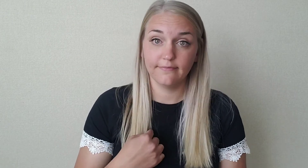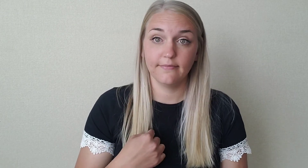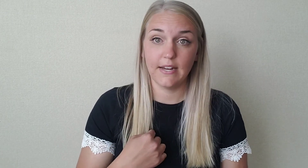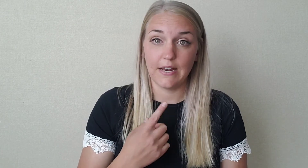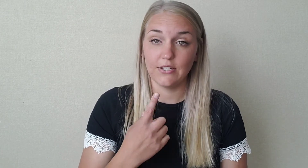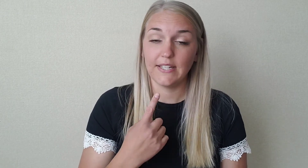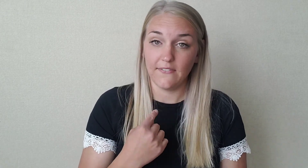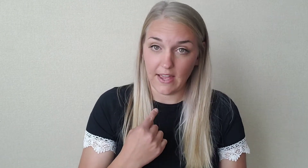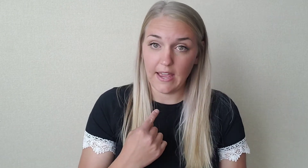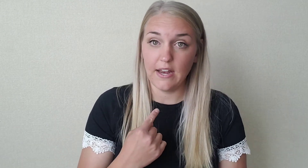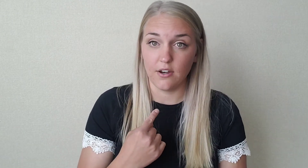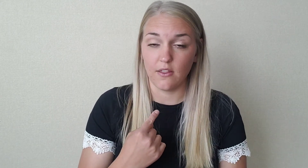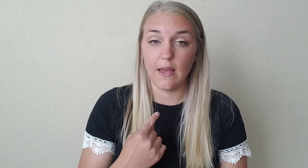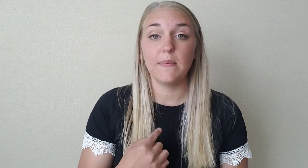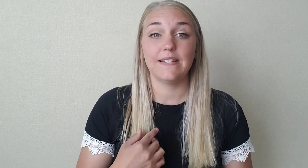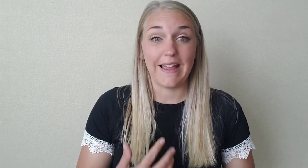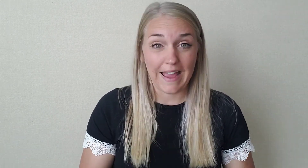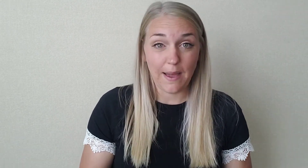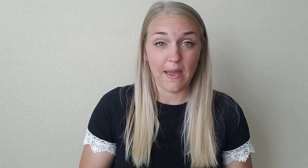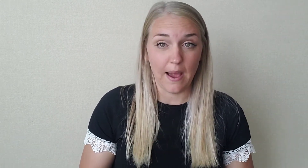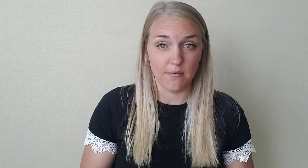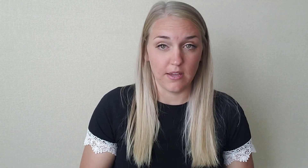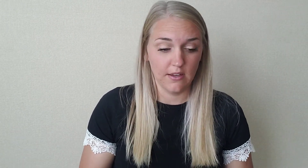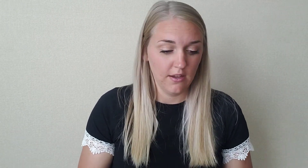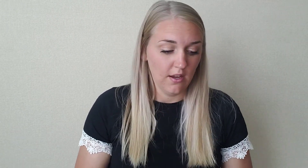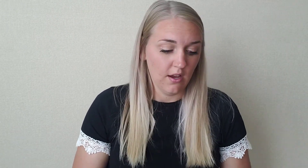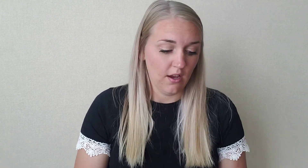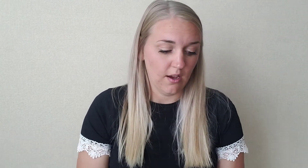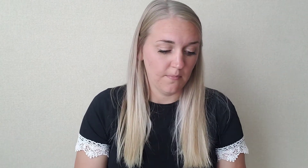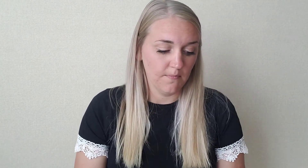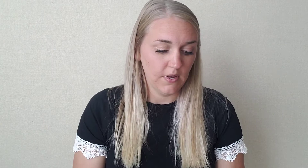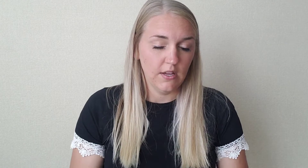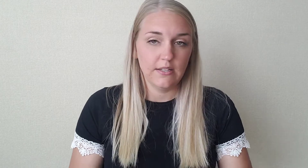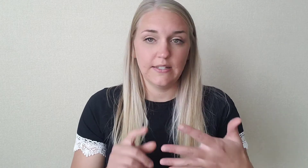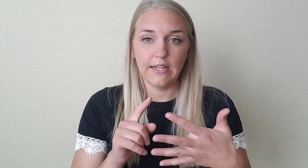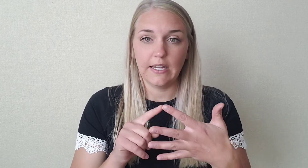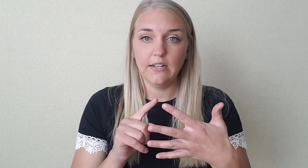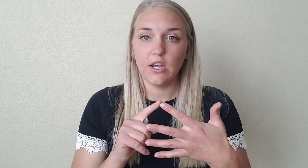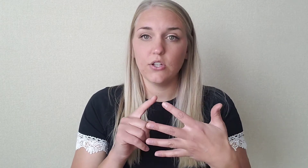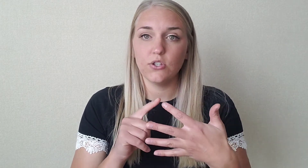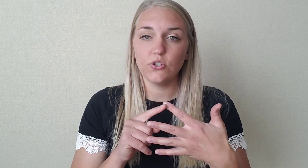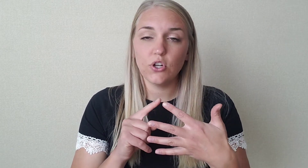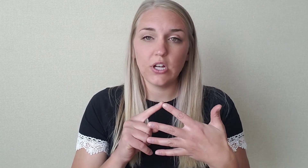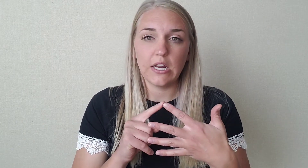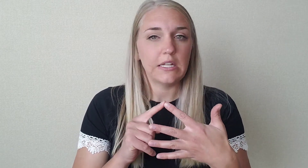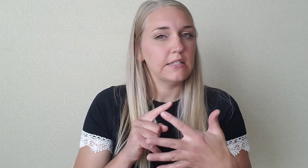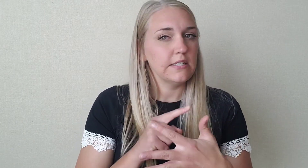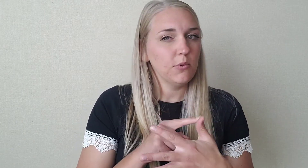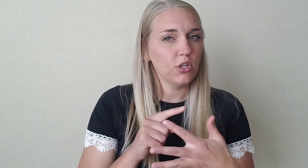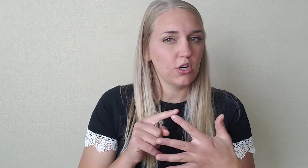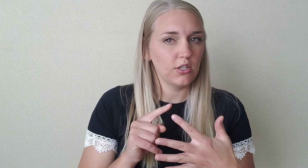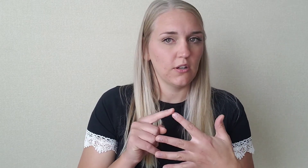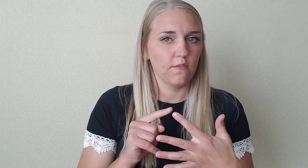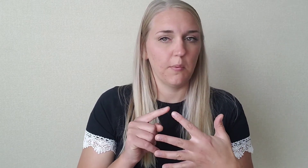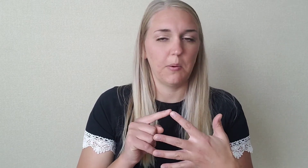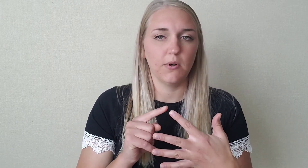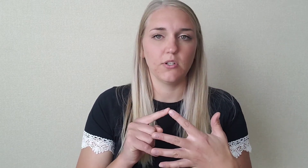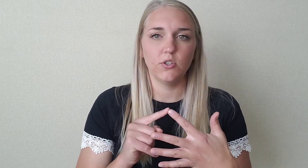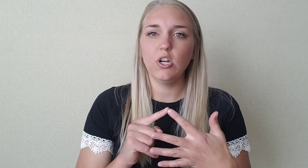and I just give that head nod. That means I am happy. Second, asserting is similar to confirming, but asserting